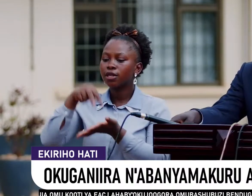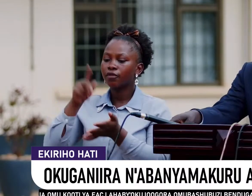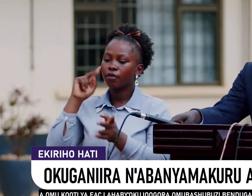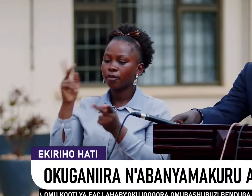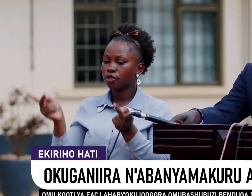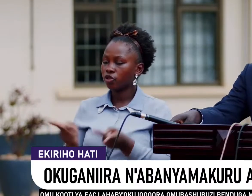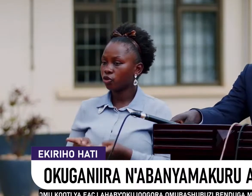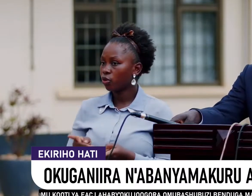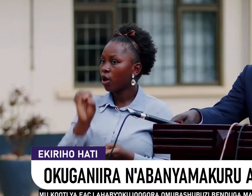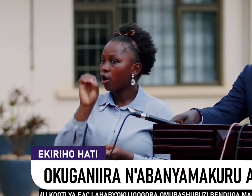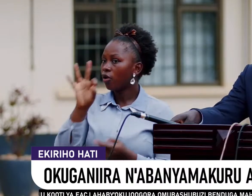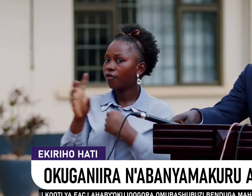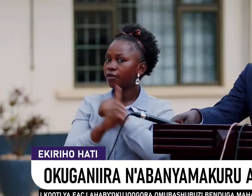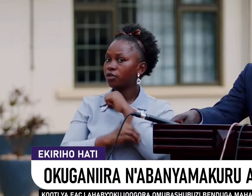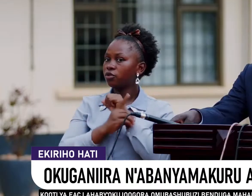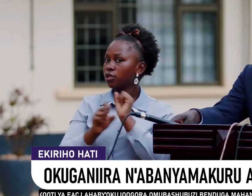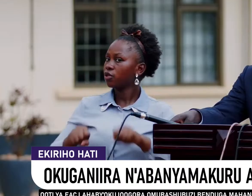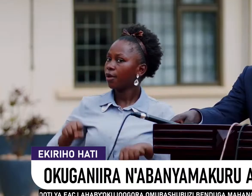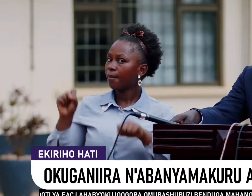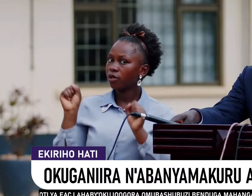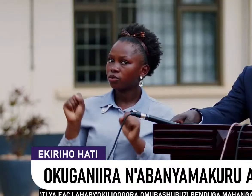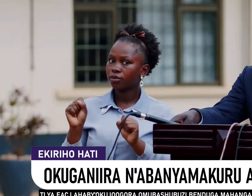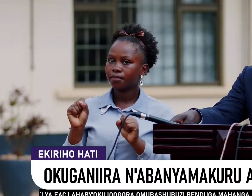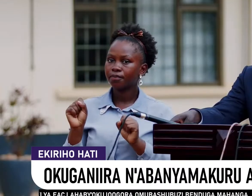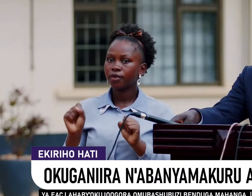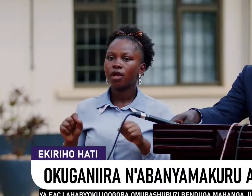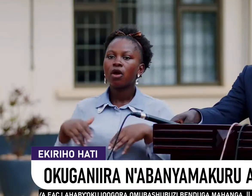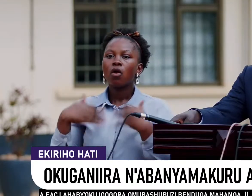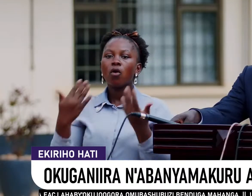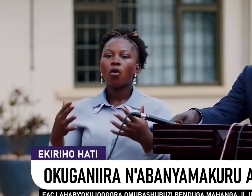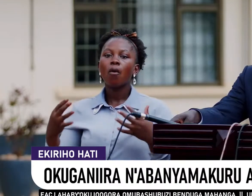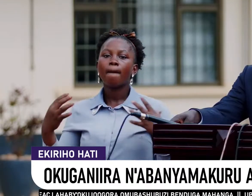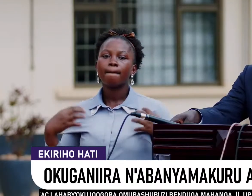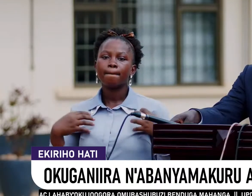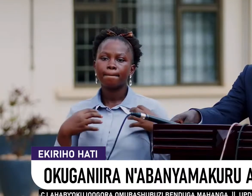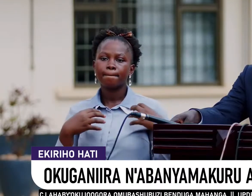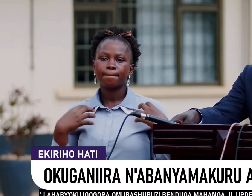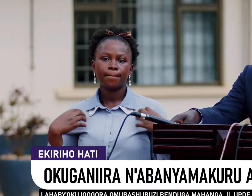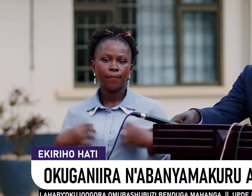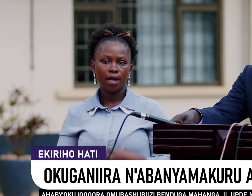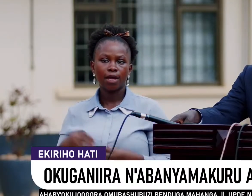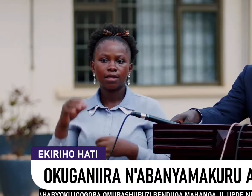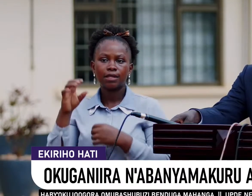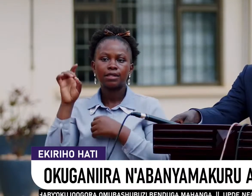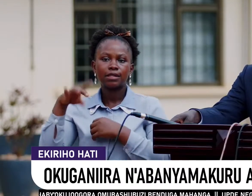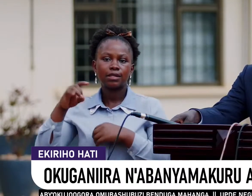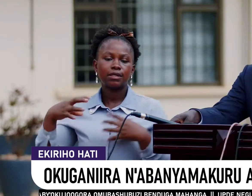position of district chairperson or mayor, city mayor,